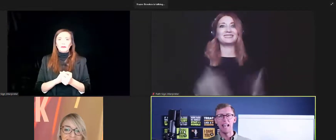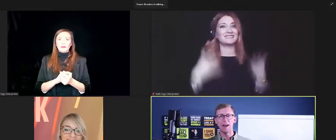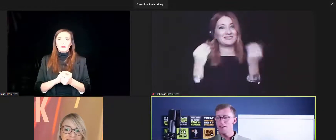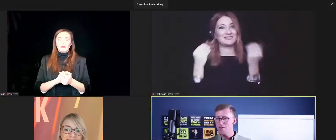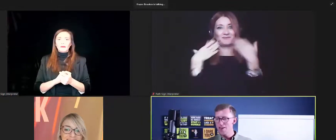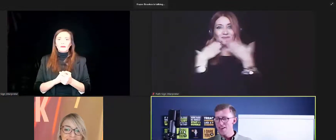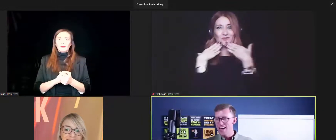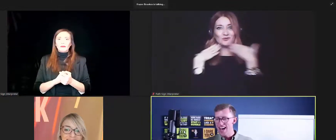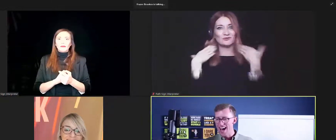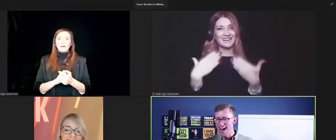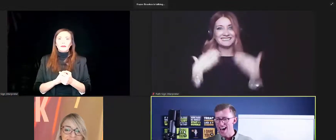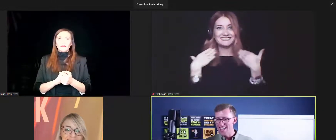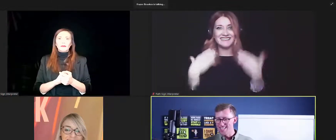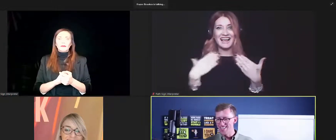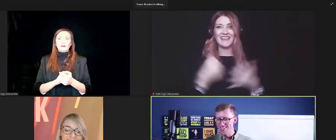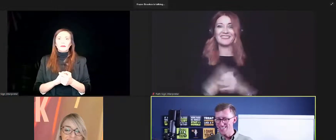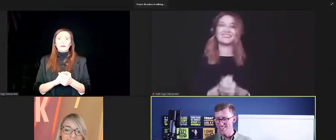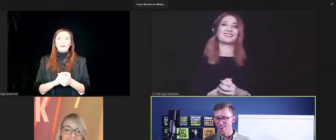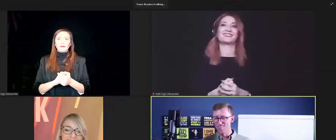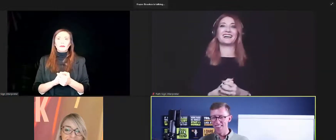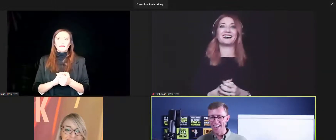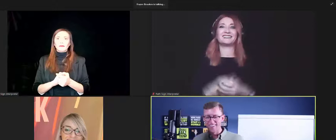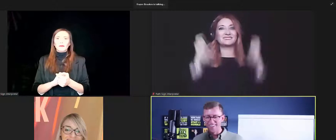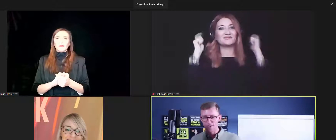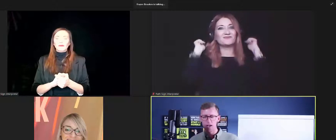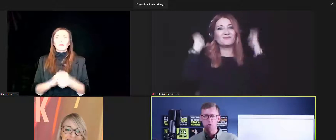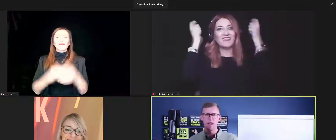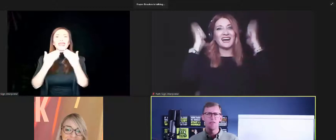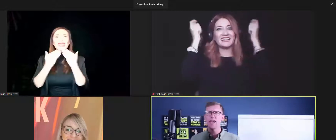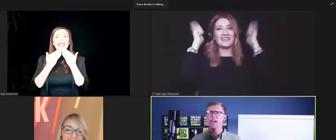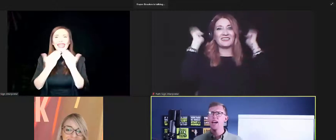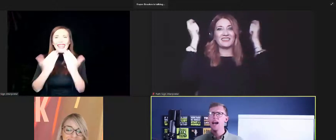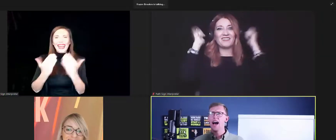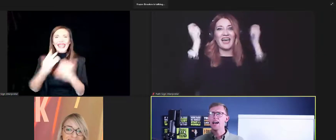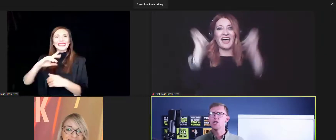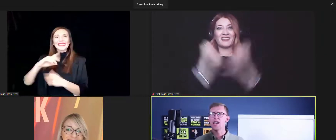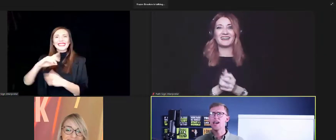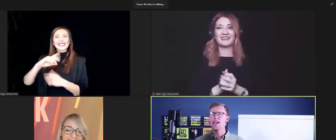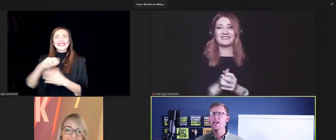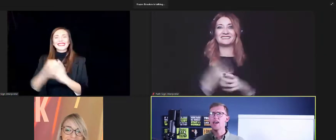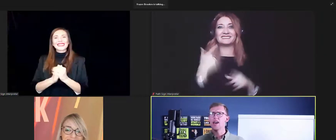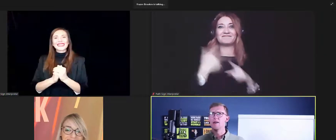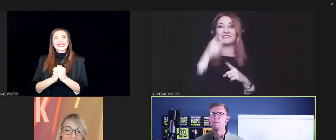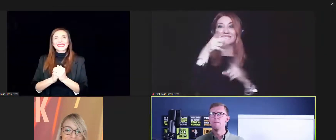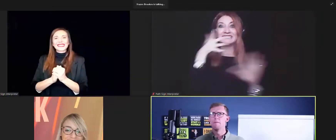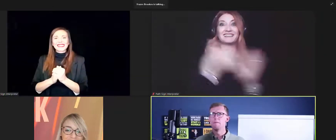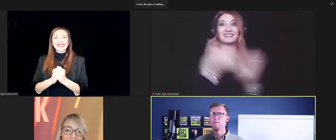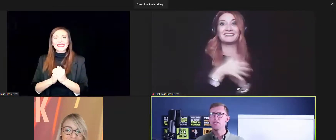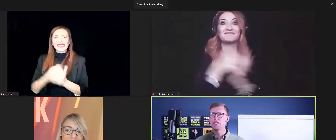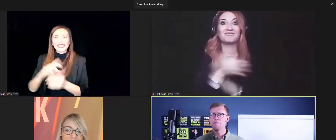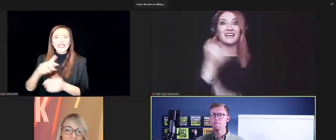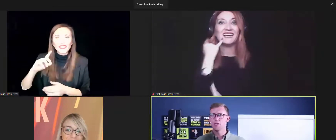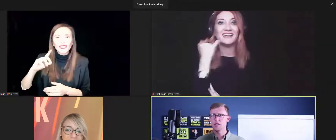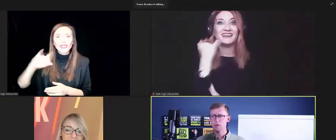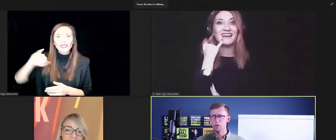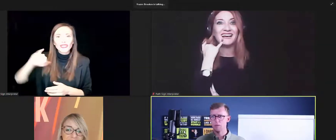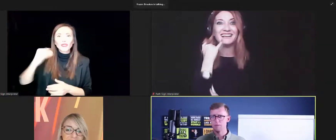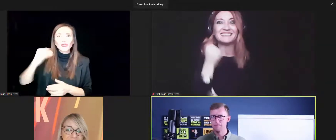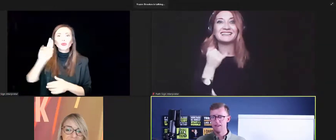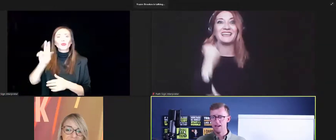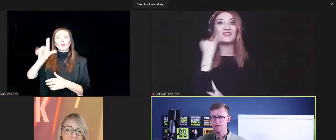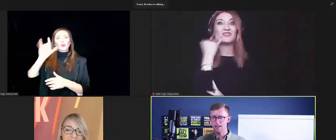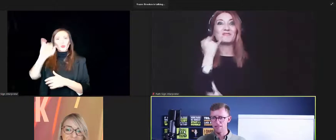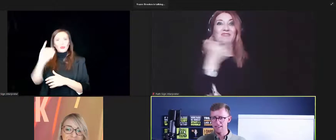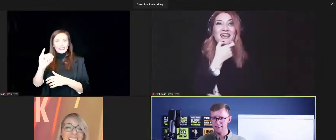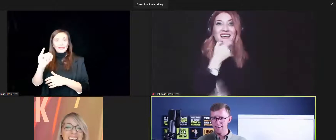different language to your mother language as well. So I think I say merci beaucoup.